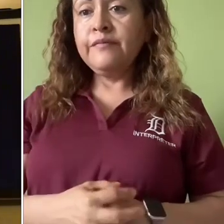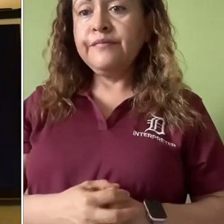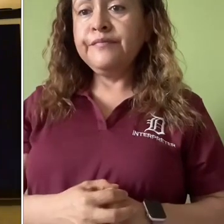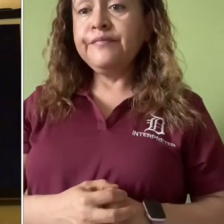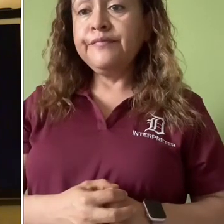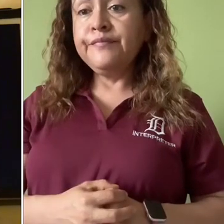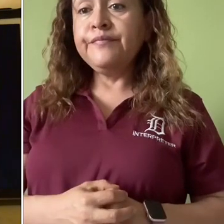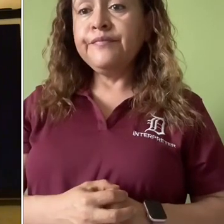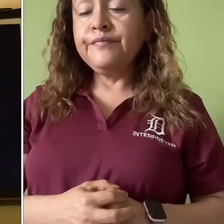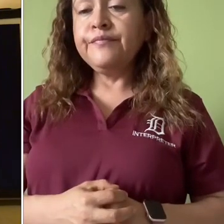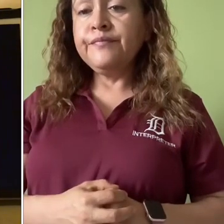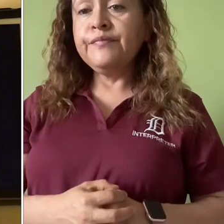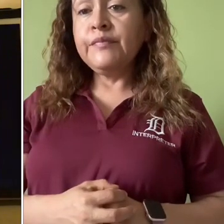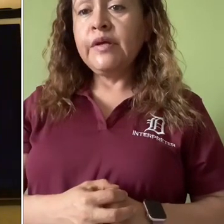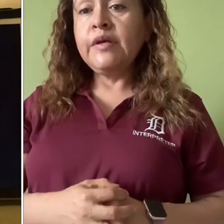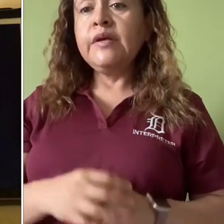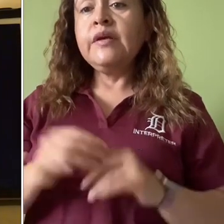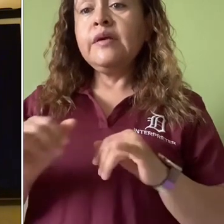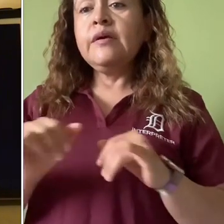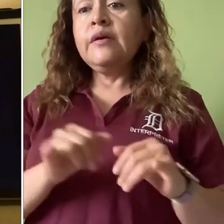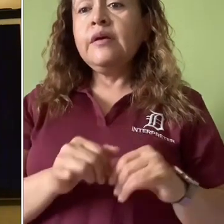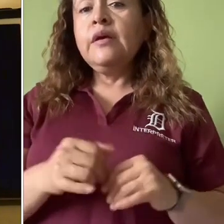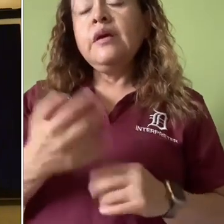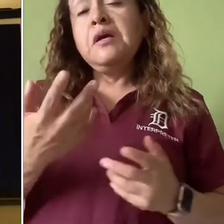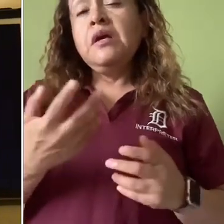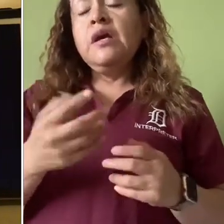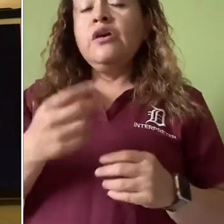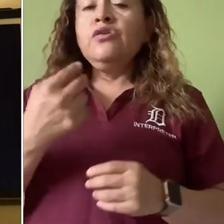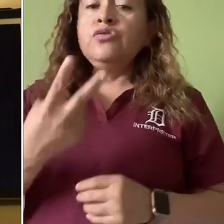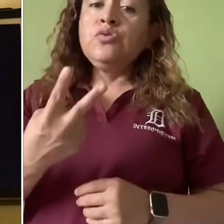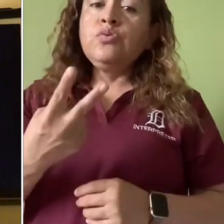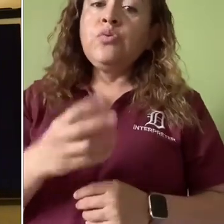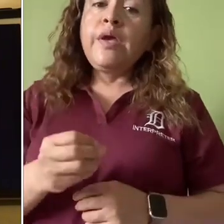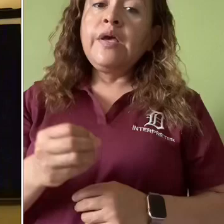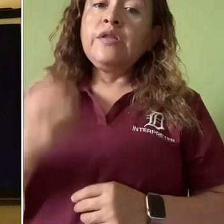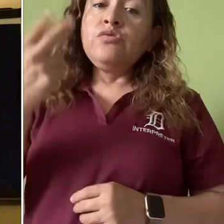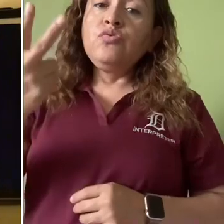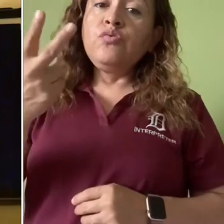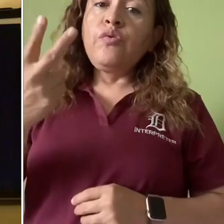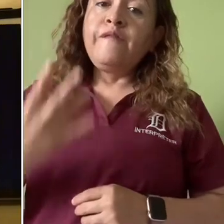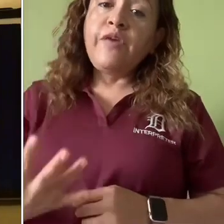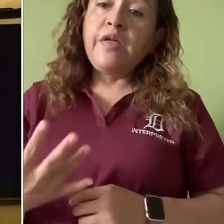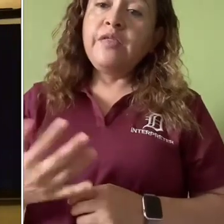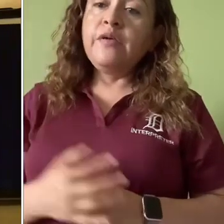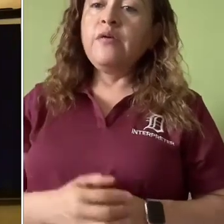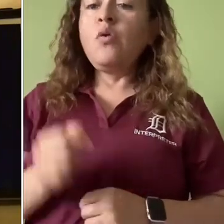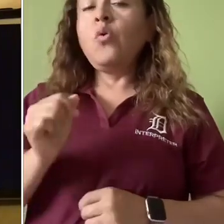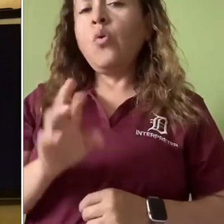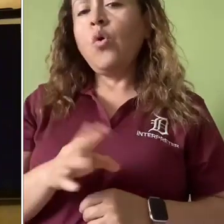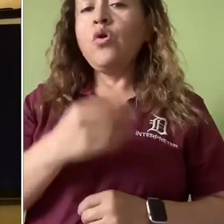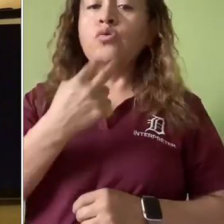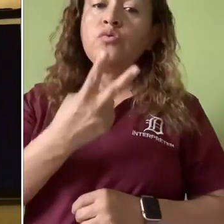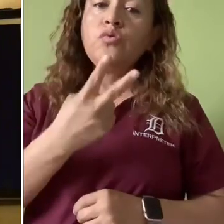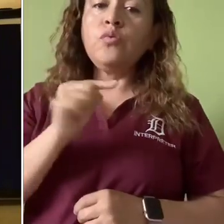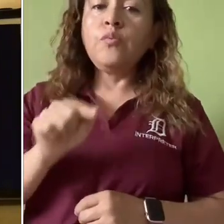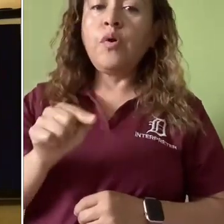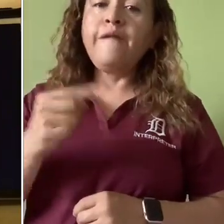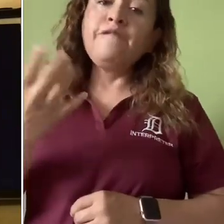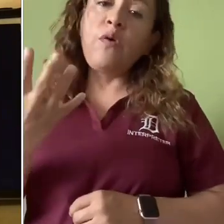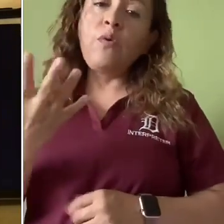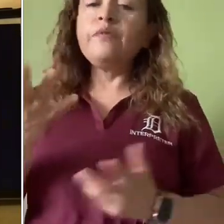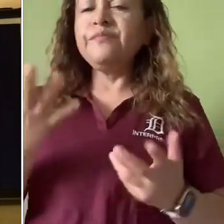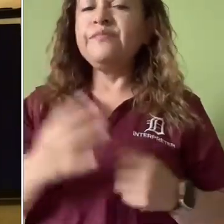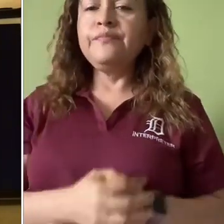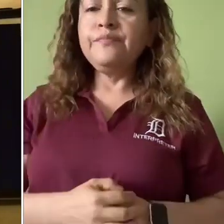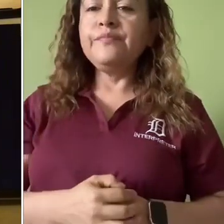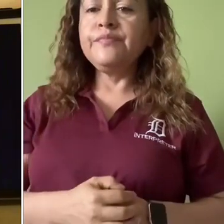5. It's equal to 12 over 5, which is the same thing as 2 and 2/5. 2 and 2/5, or 2.4.